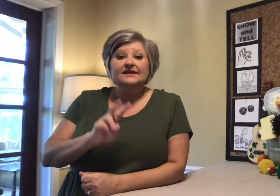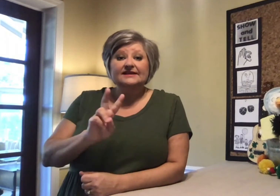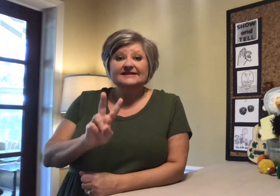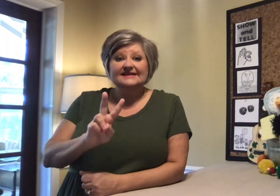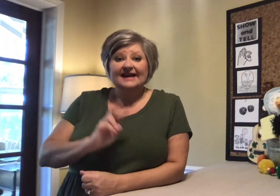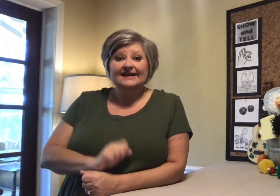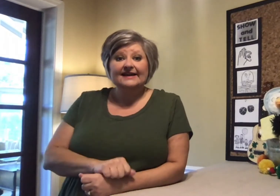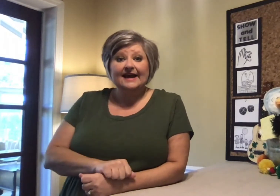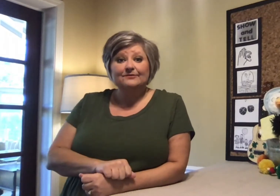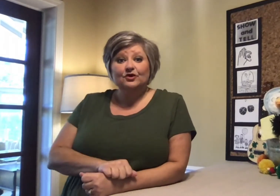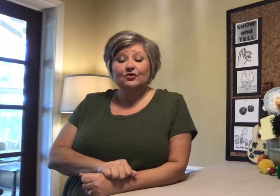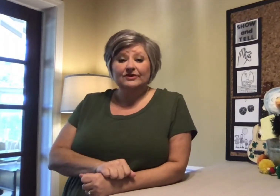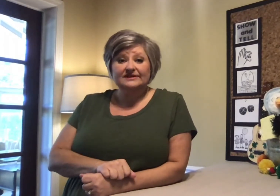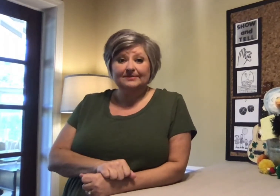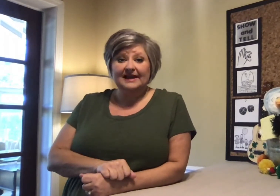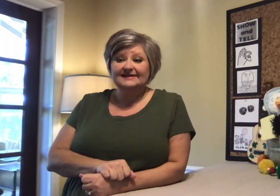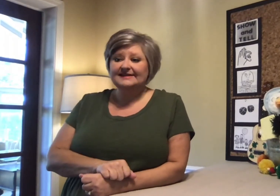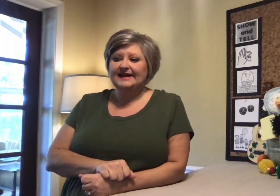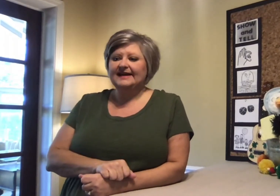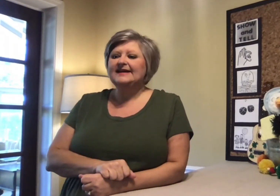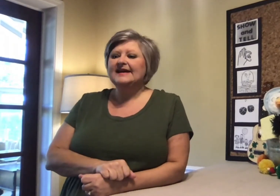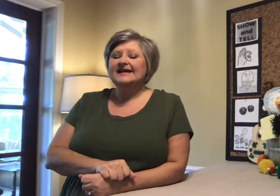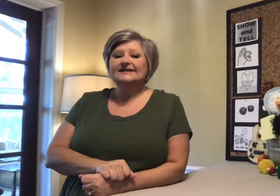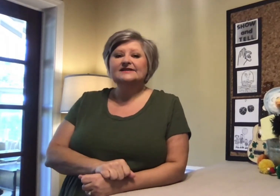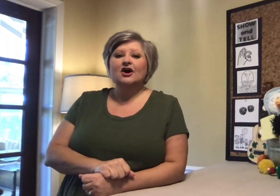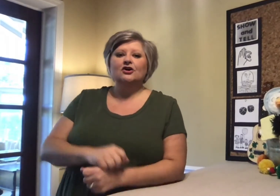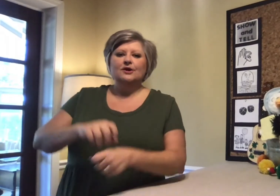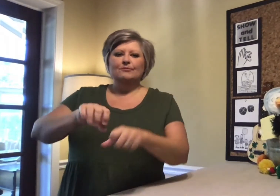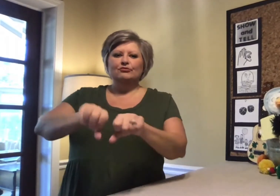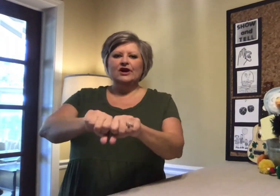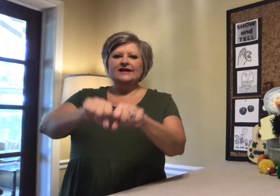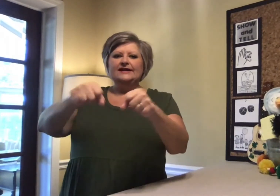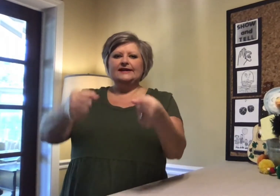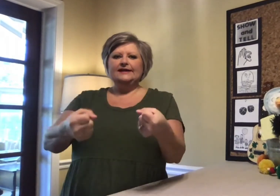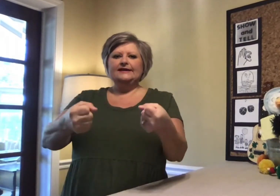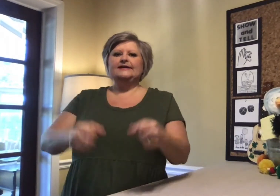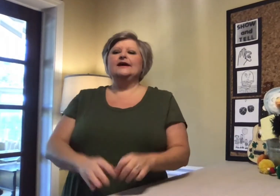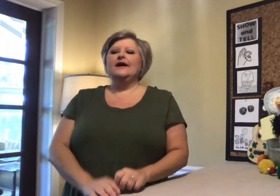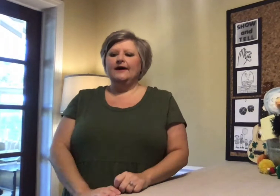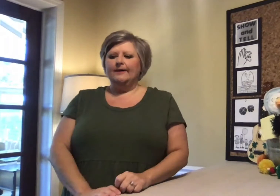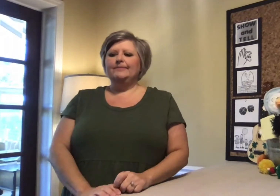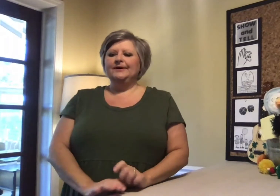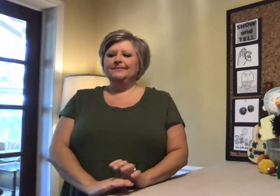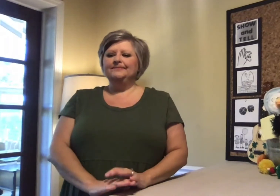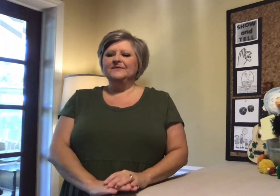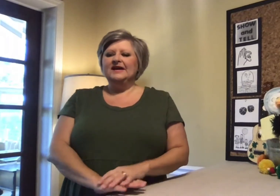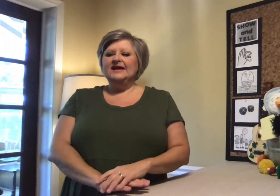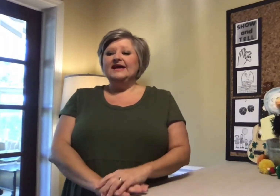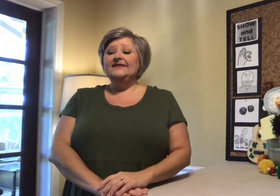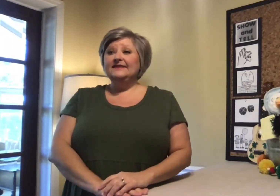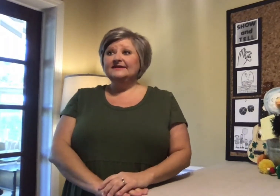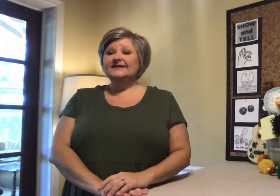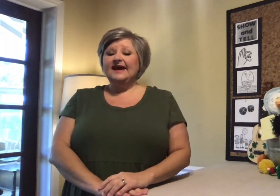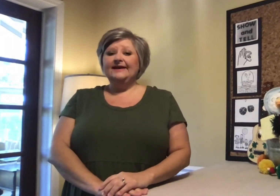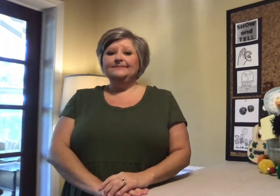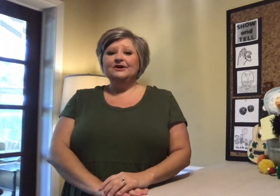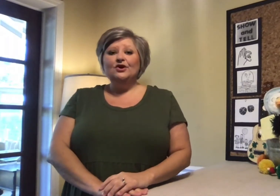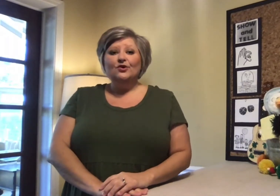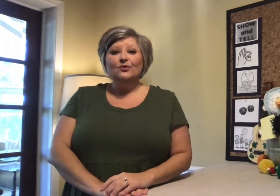The second game we're going to play today is called Break It Up. In this game, we